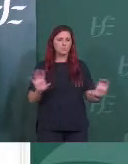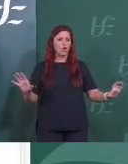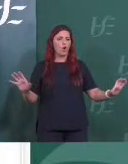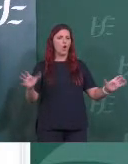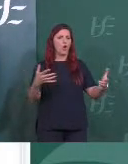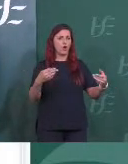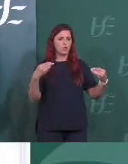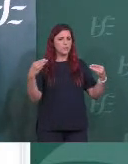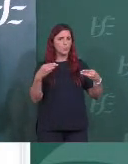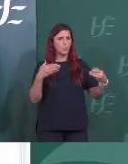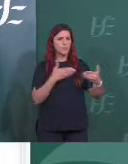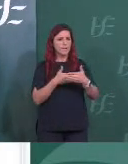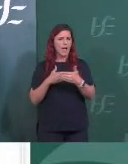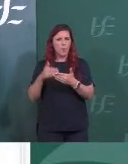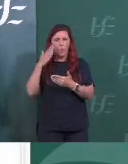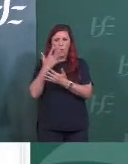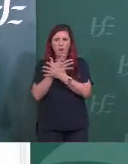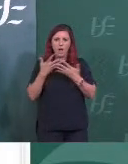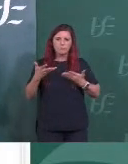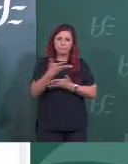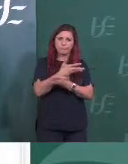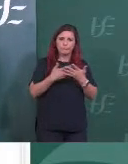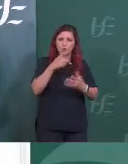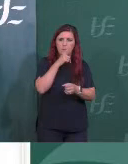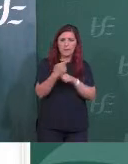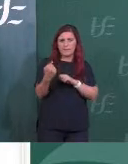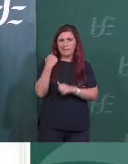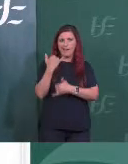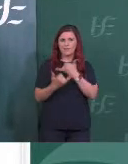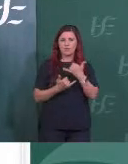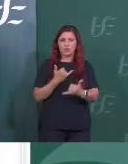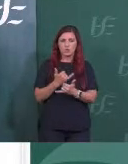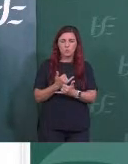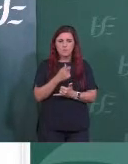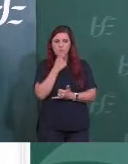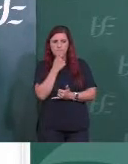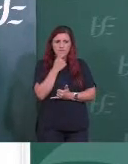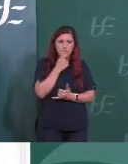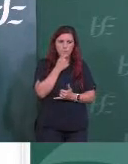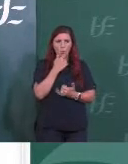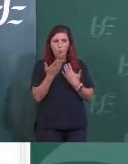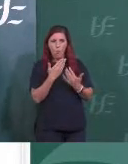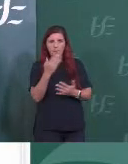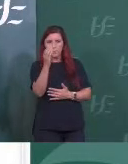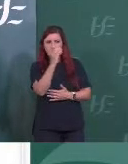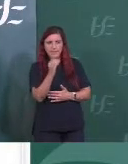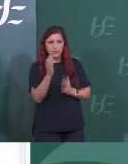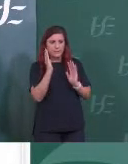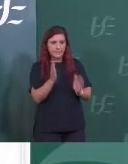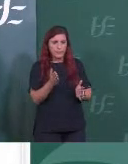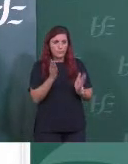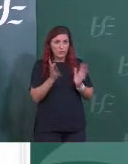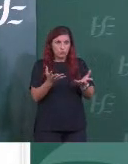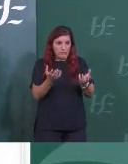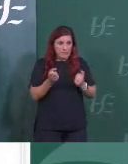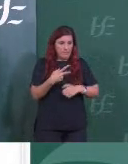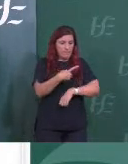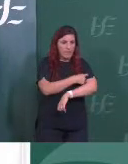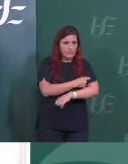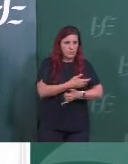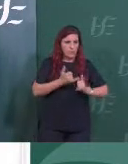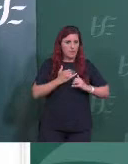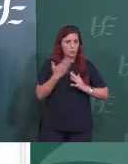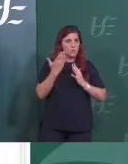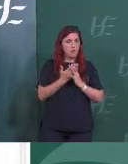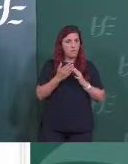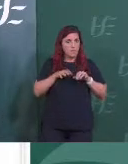much discussion. You'll remember last year, people asked about herd immunity and what proportion of the population needed to be covered in order to make sure we could stop the spread